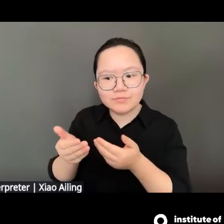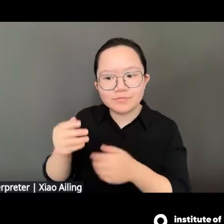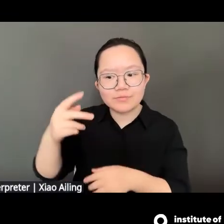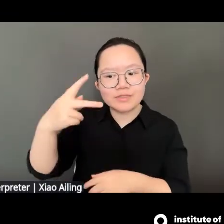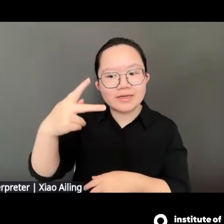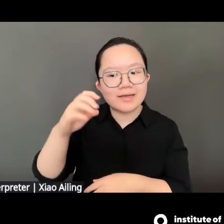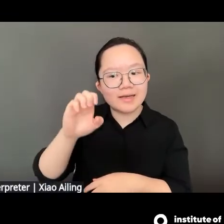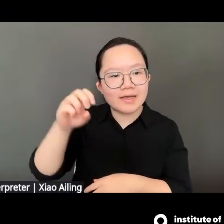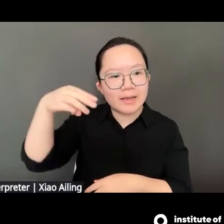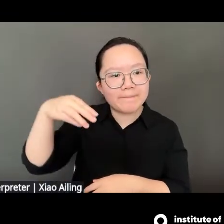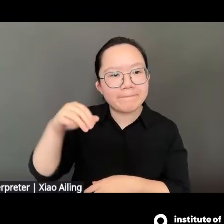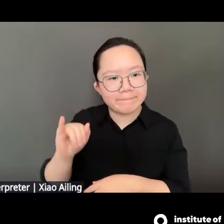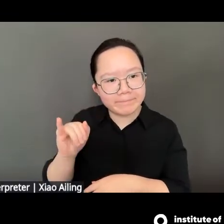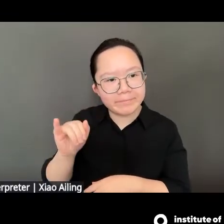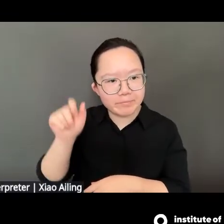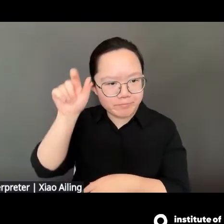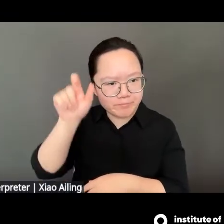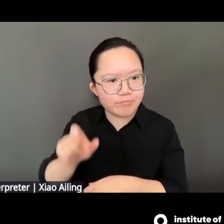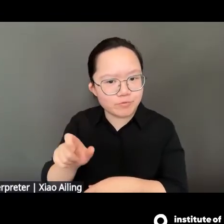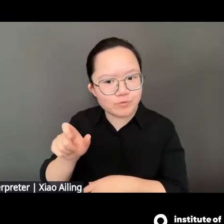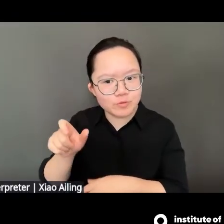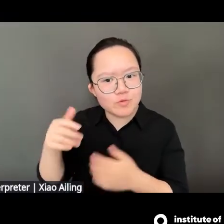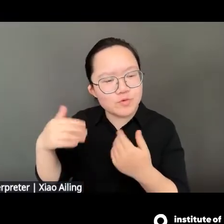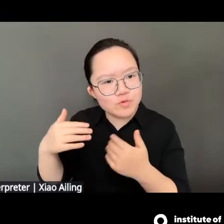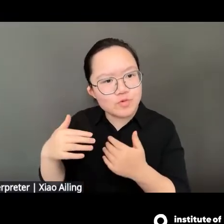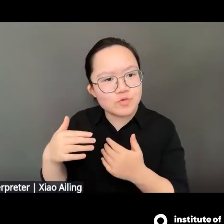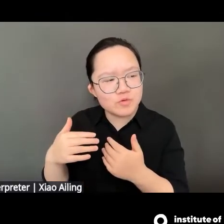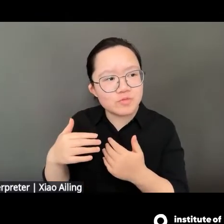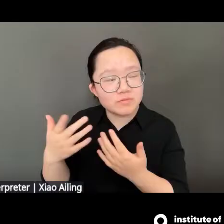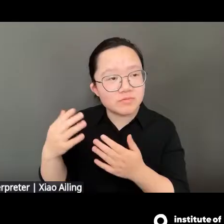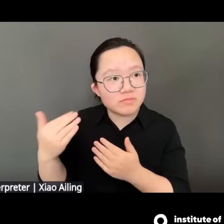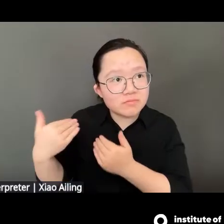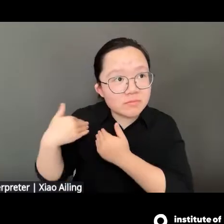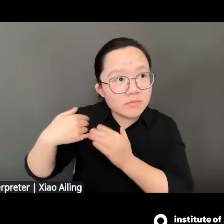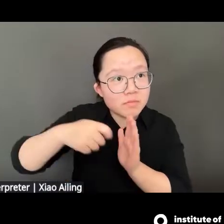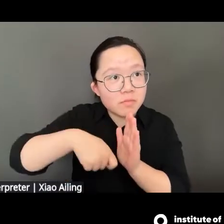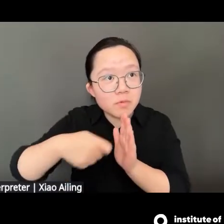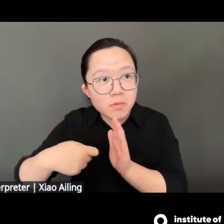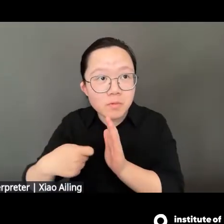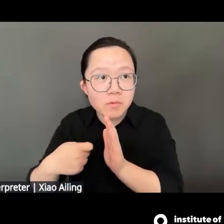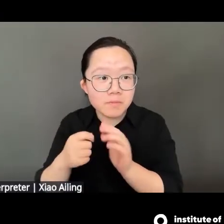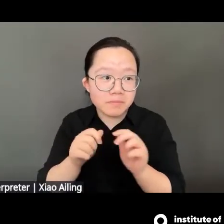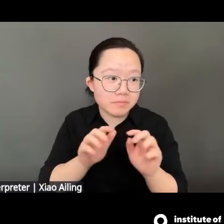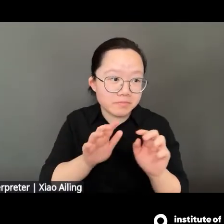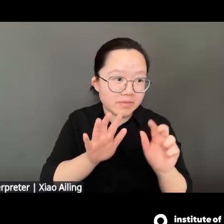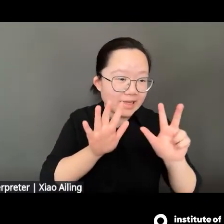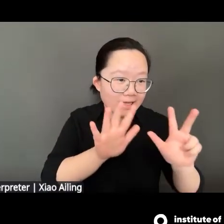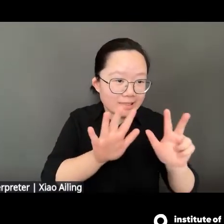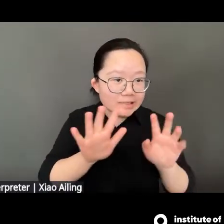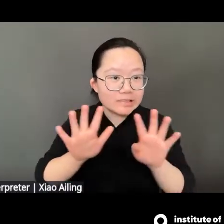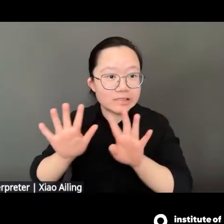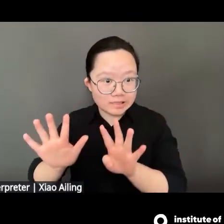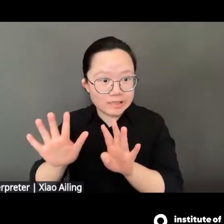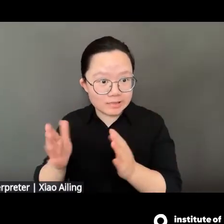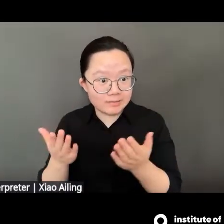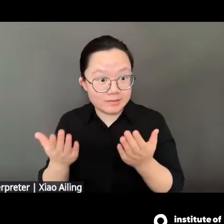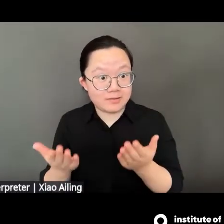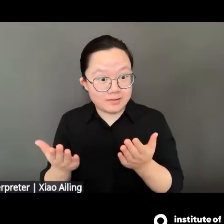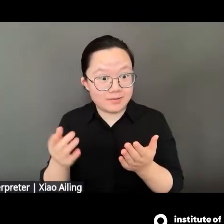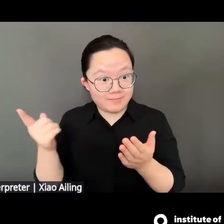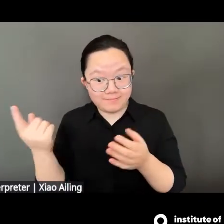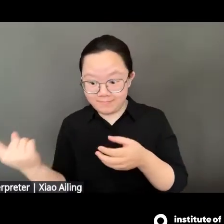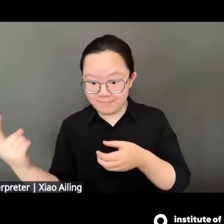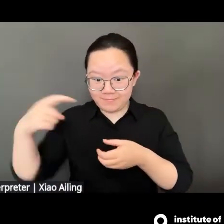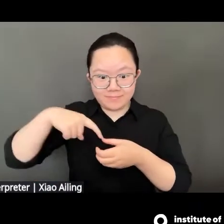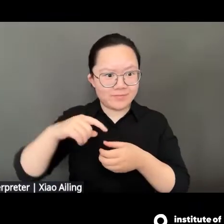2003 program, in 89 program. And she's coming back today to be with us at IDS for the first